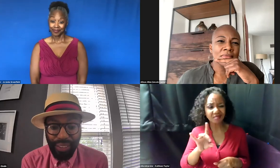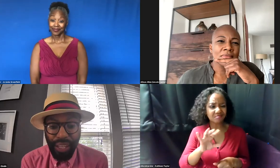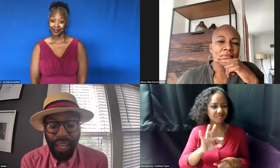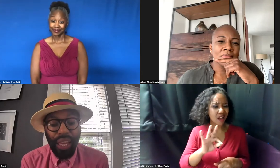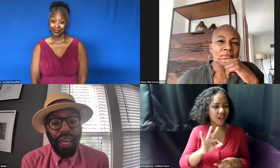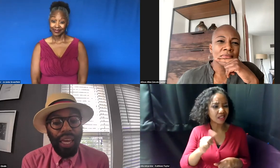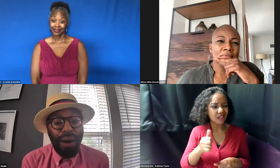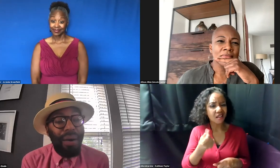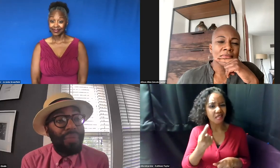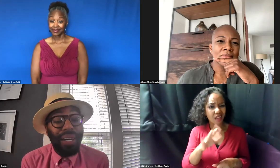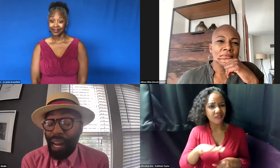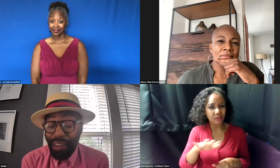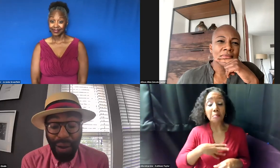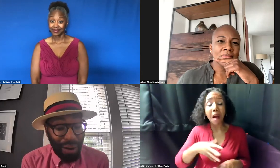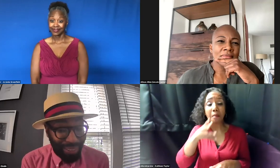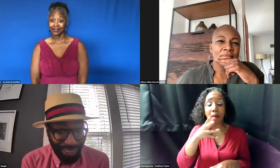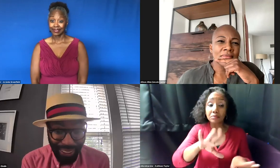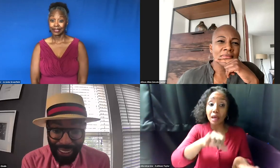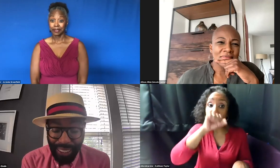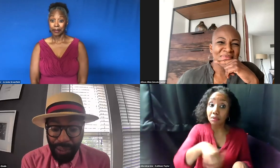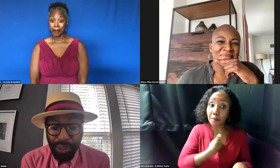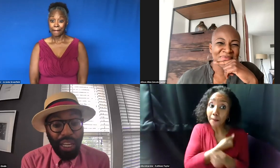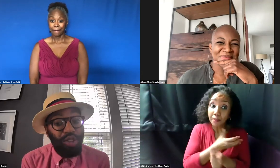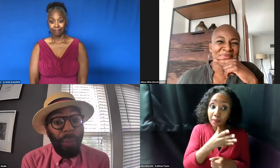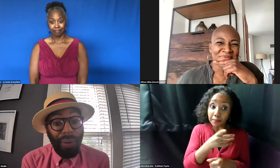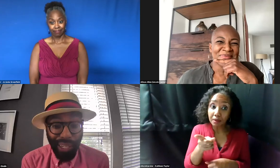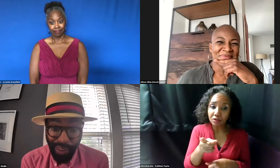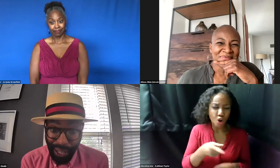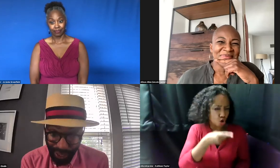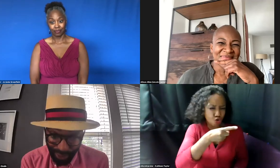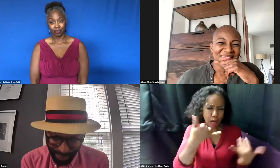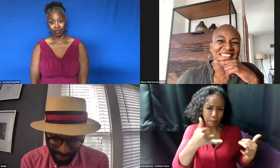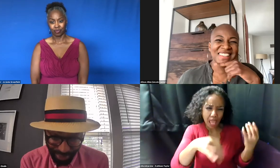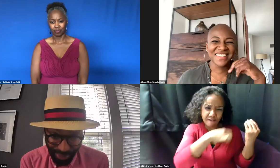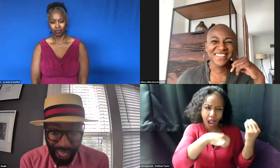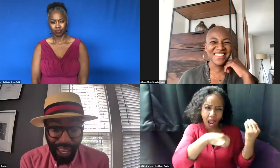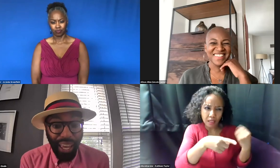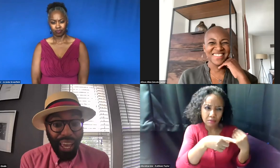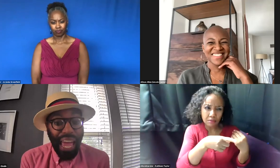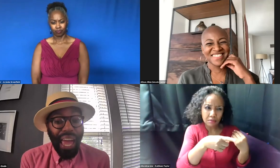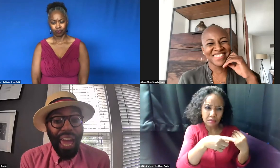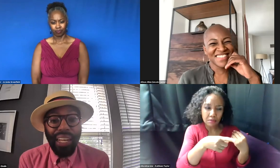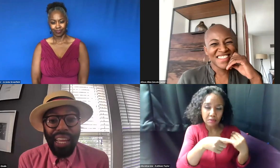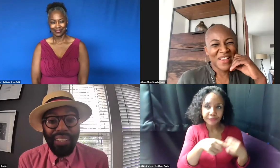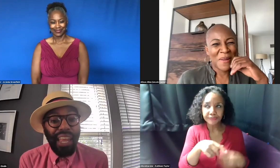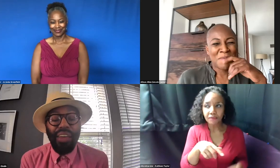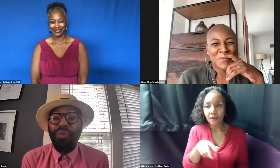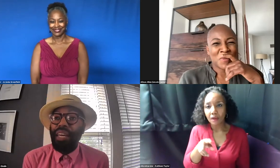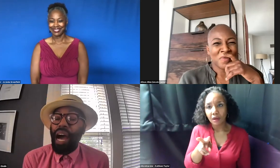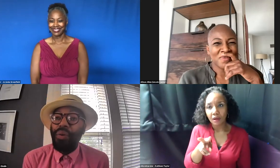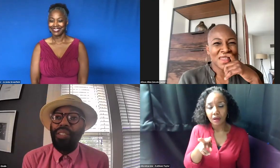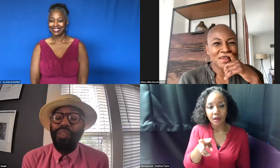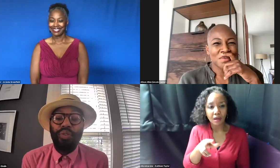8, 9, 10, 11, and my mama, and I love my mama, but she's like, you gonna play this violin? And it's